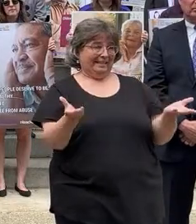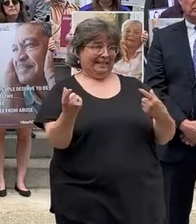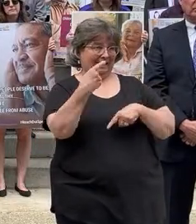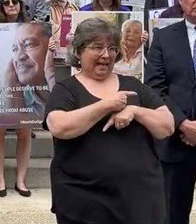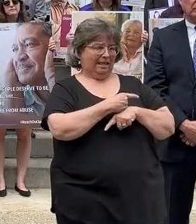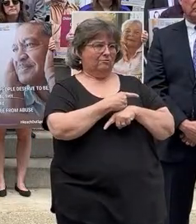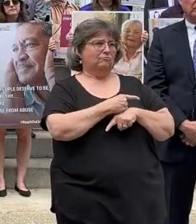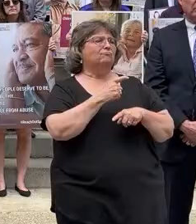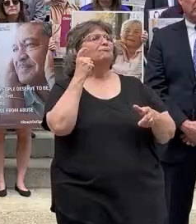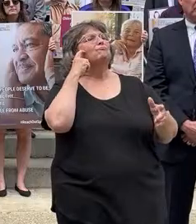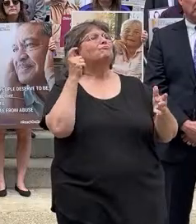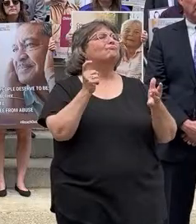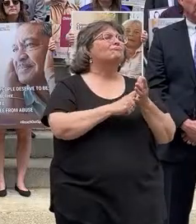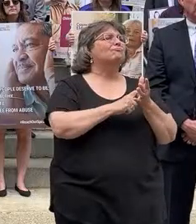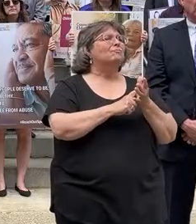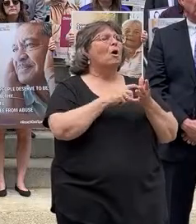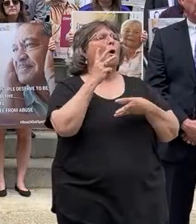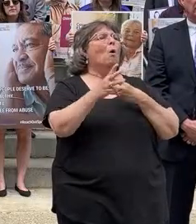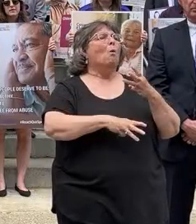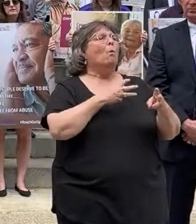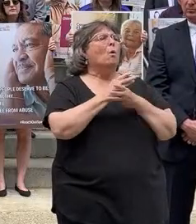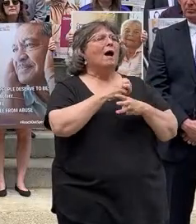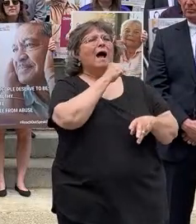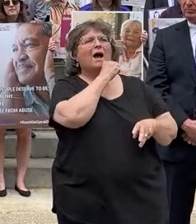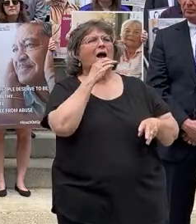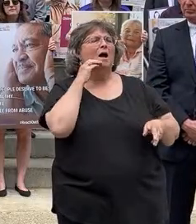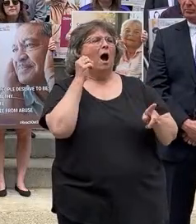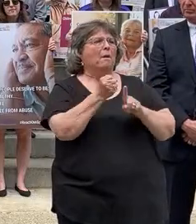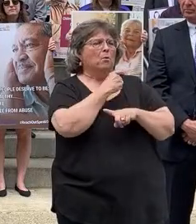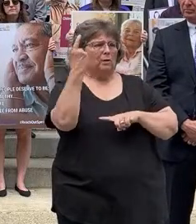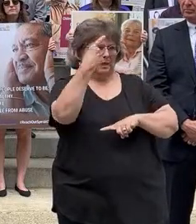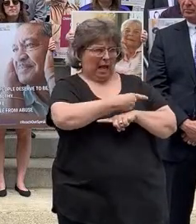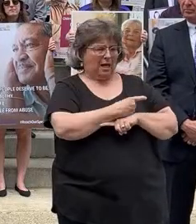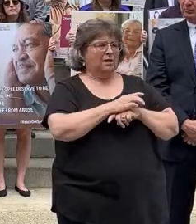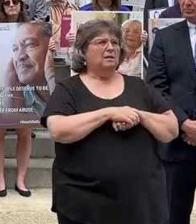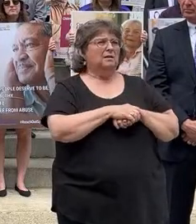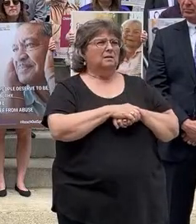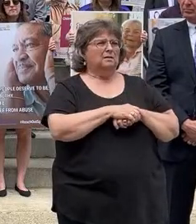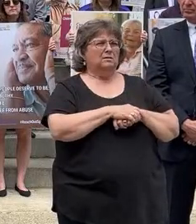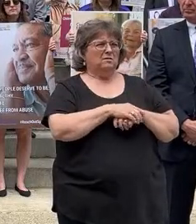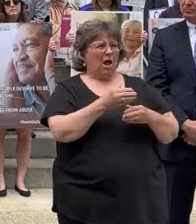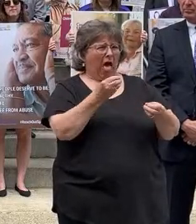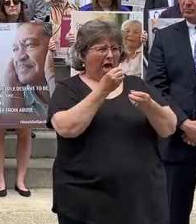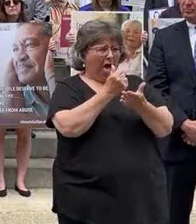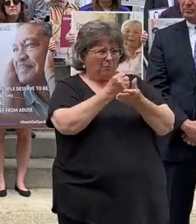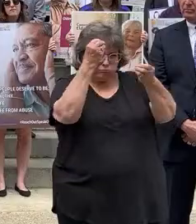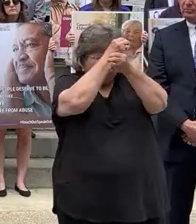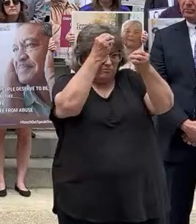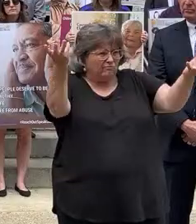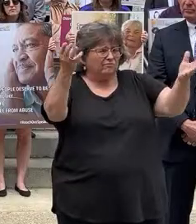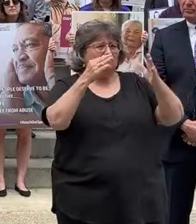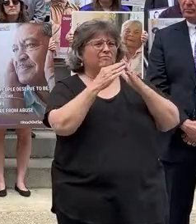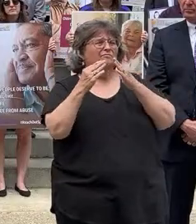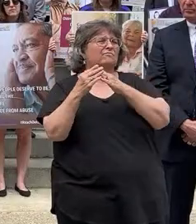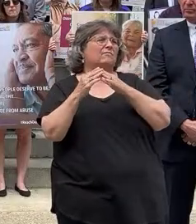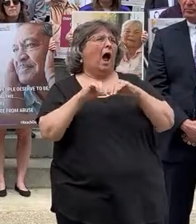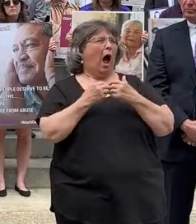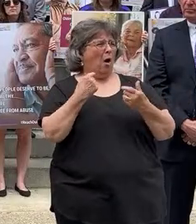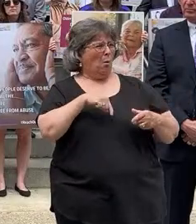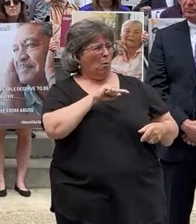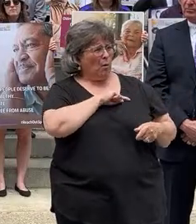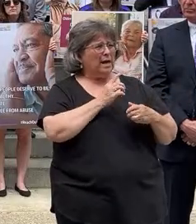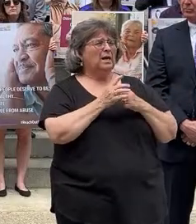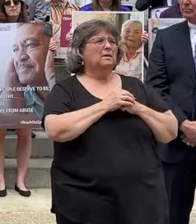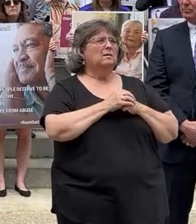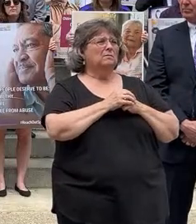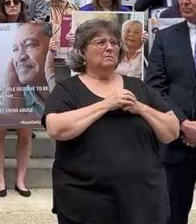to recognize World Elder Abuse Day and to bring awareness in our community about how we